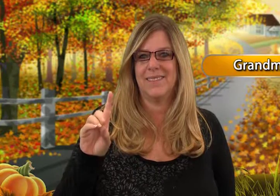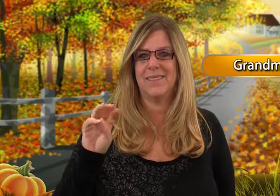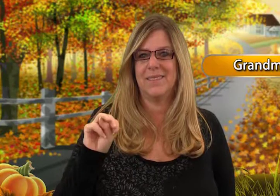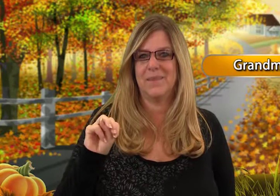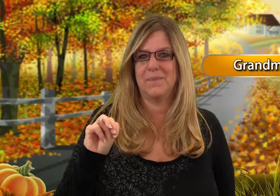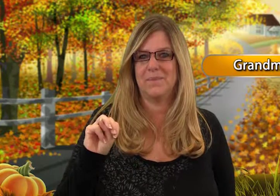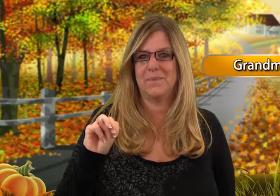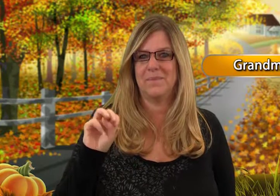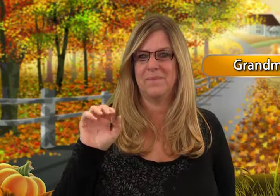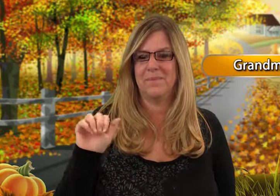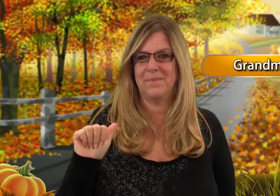Grandma.